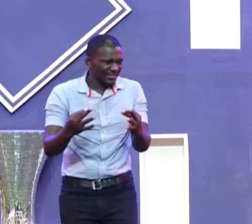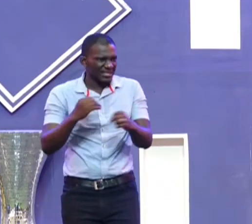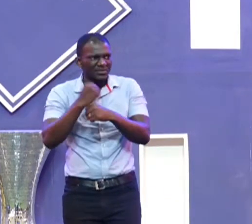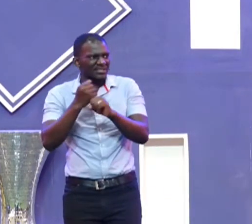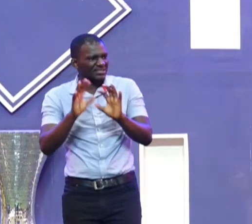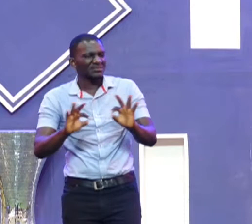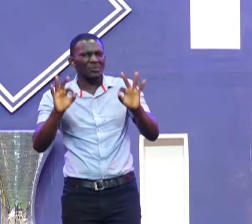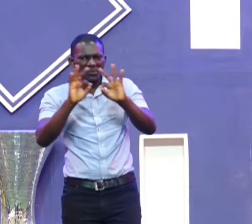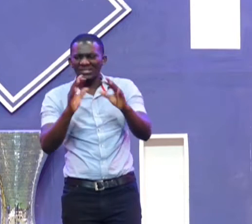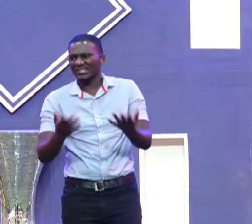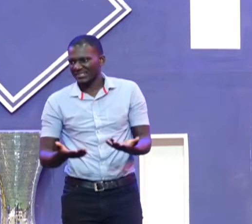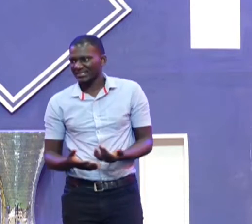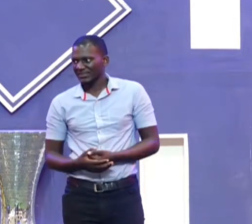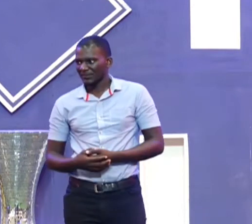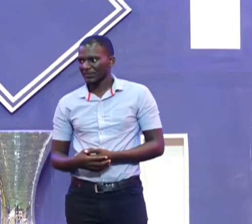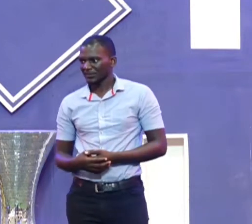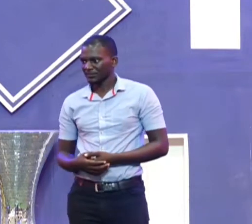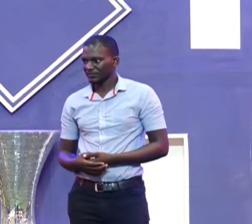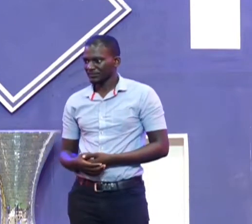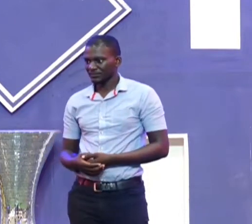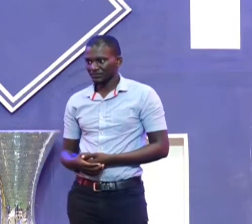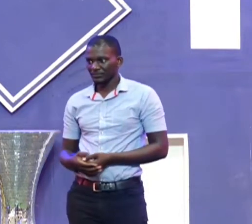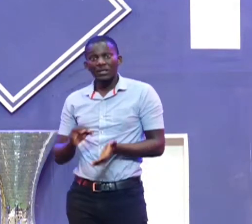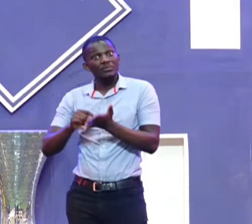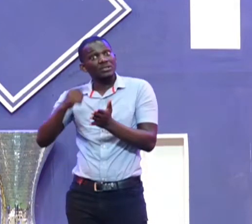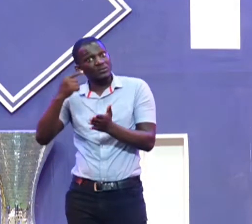he makes sense out of his things. It